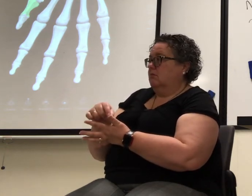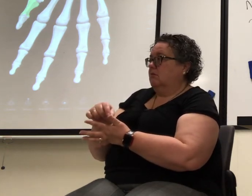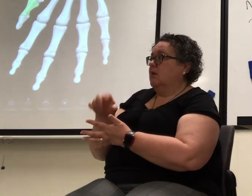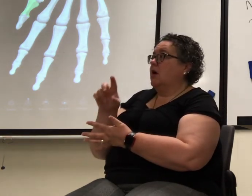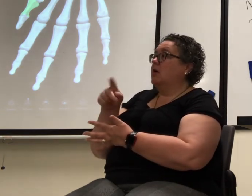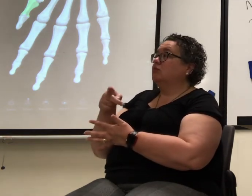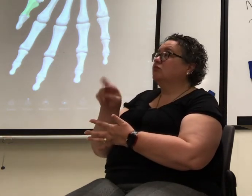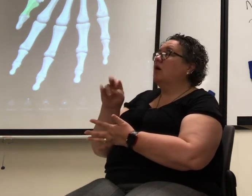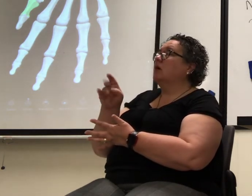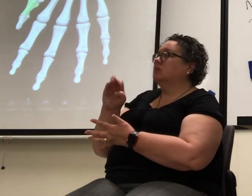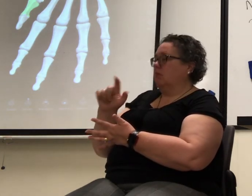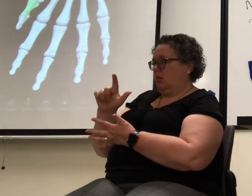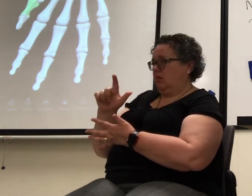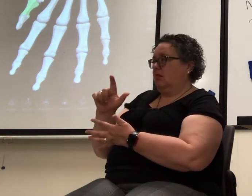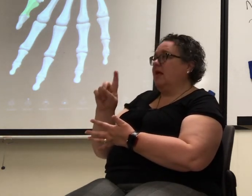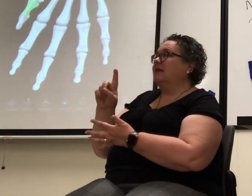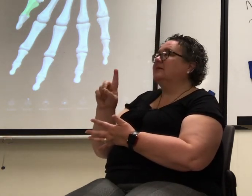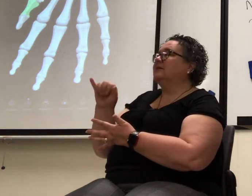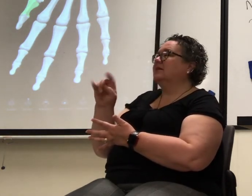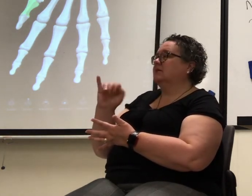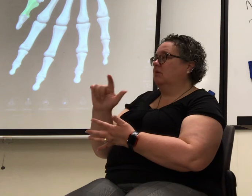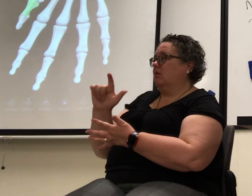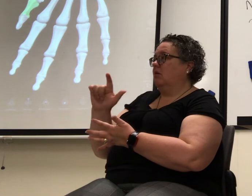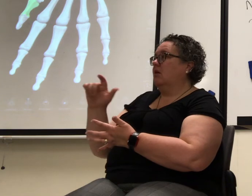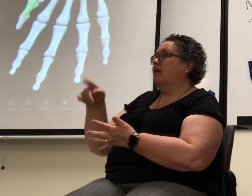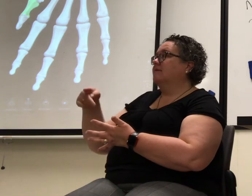proximal and distal phalanges.